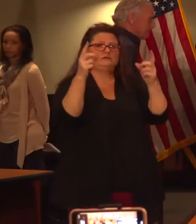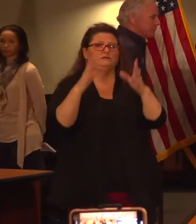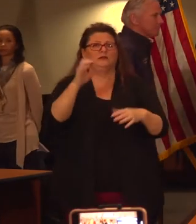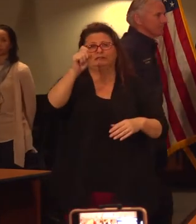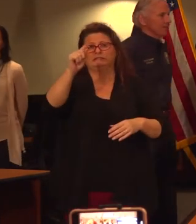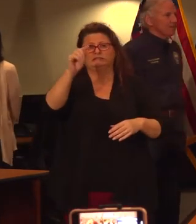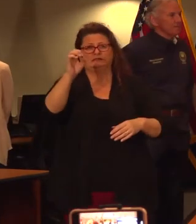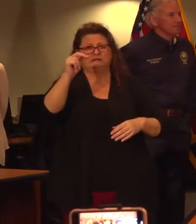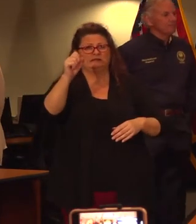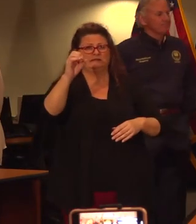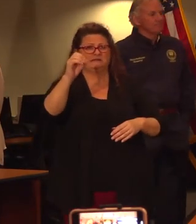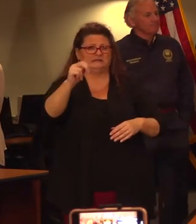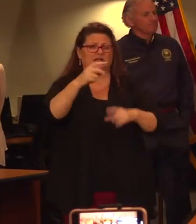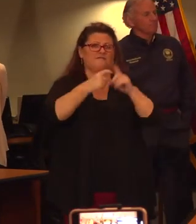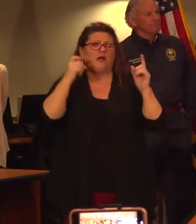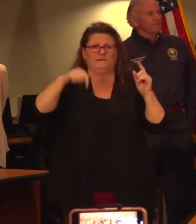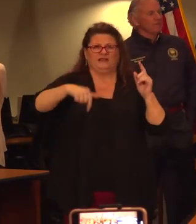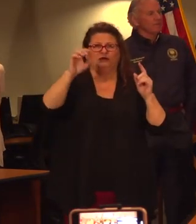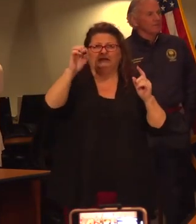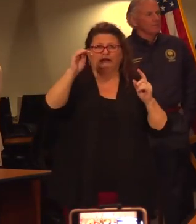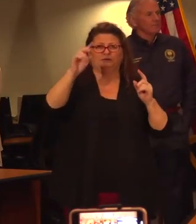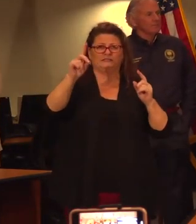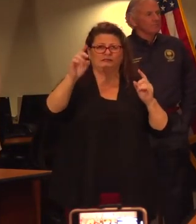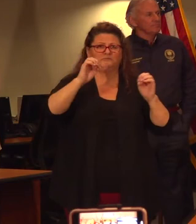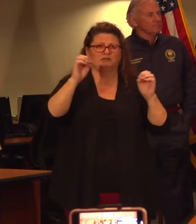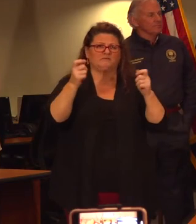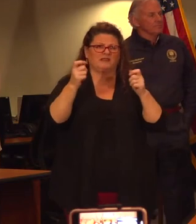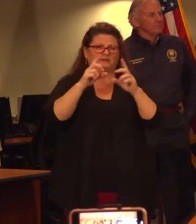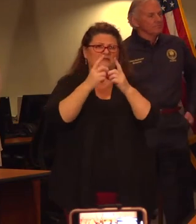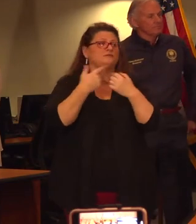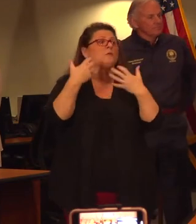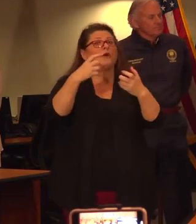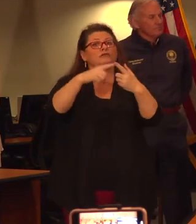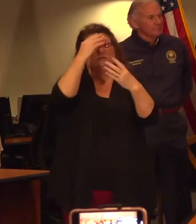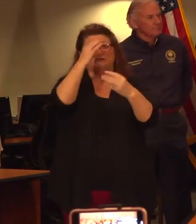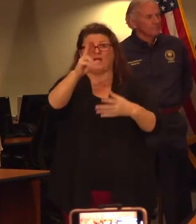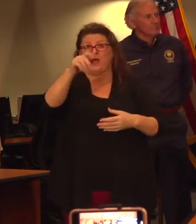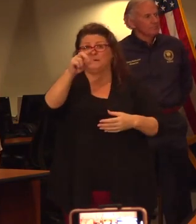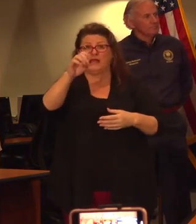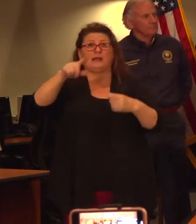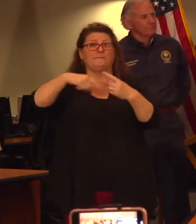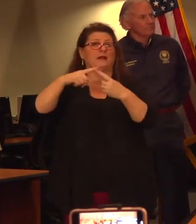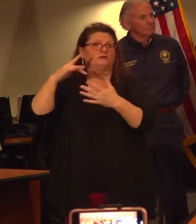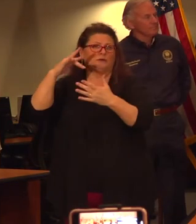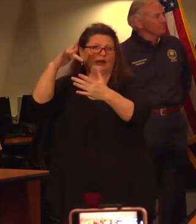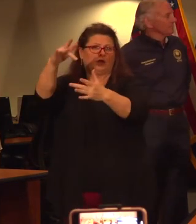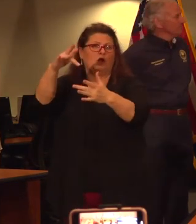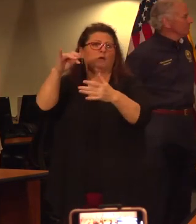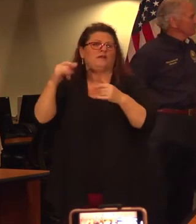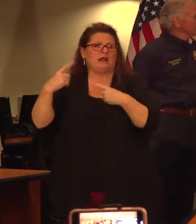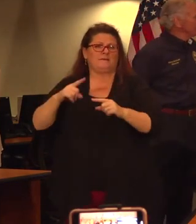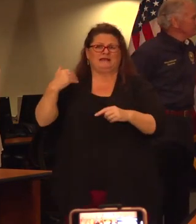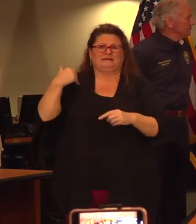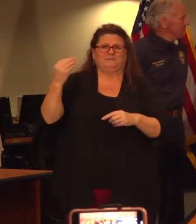Thank you, sir. Yeah, Kim Stinson from State Emergency Management. I'm going to provide an update regarding the tornado outbreak that was occurred on Monday